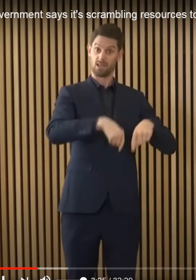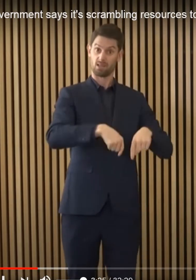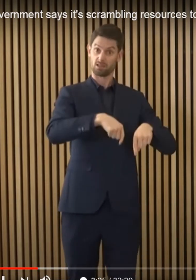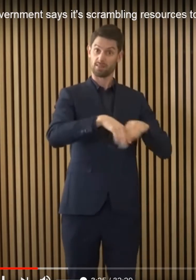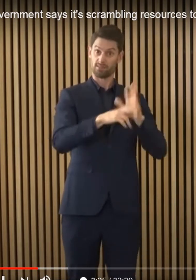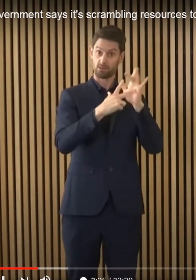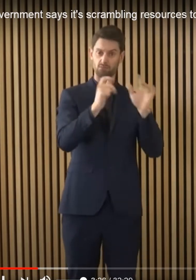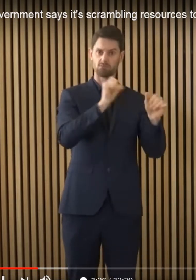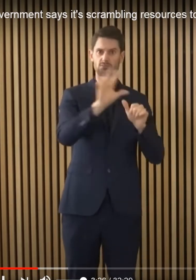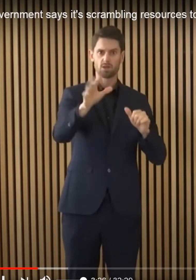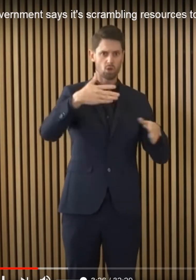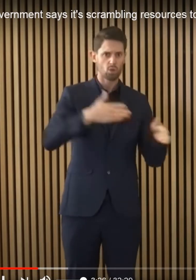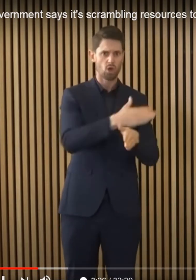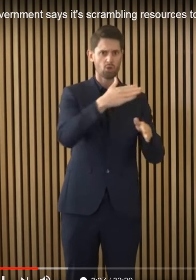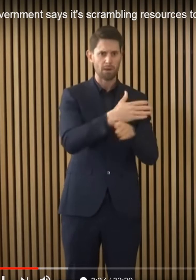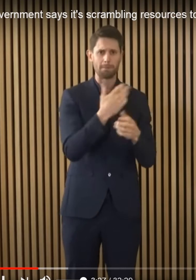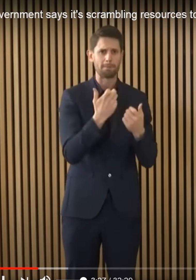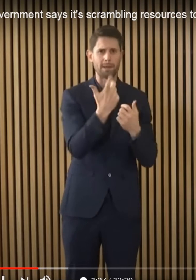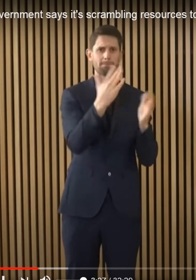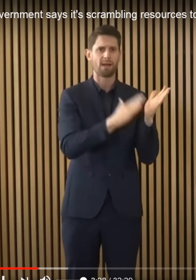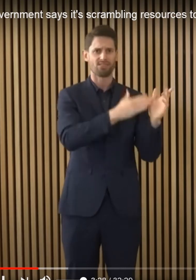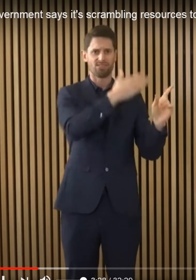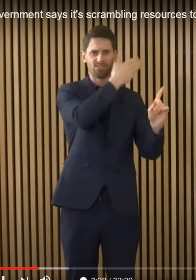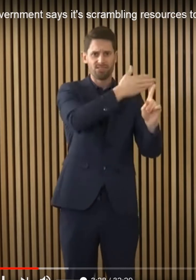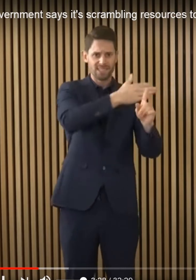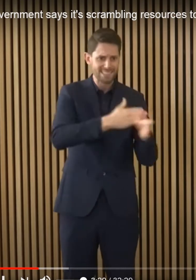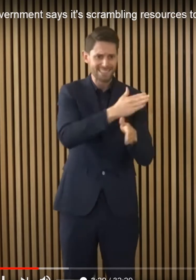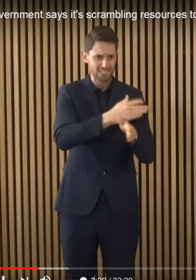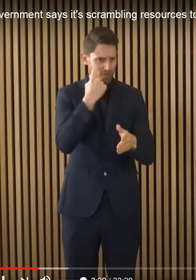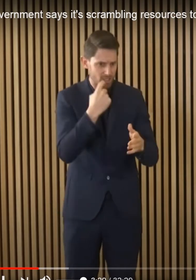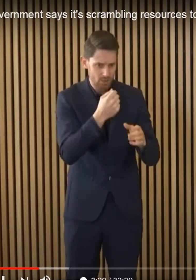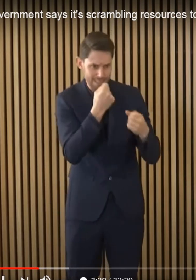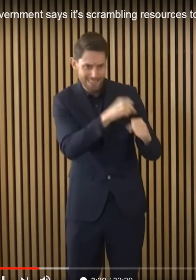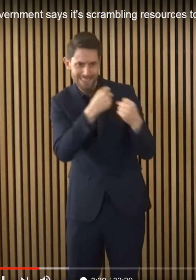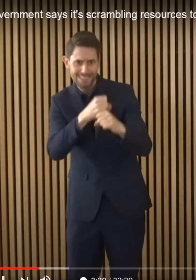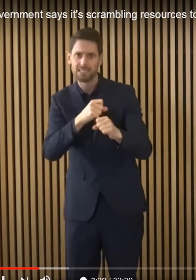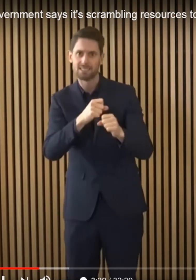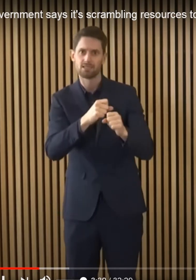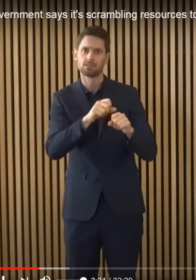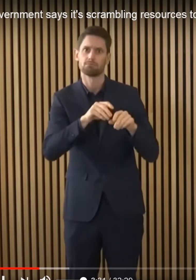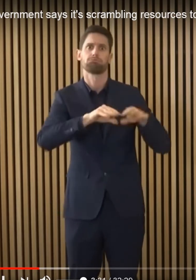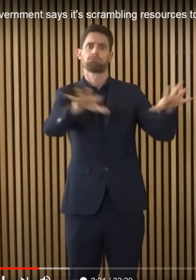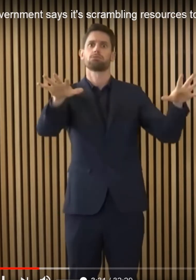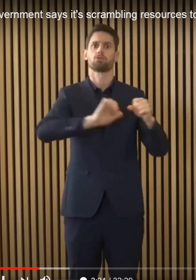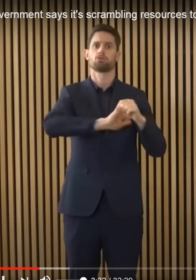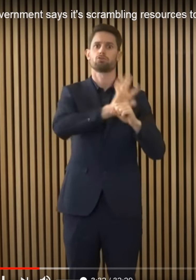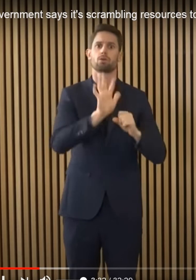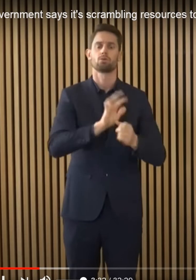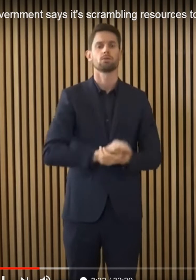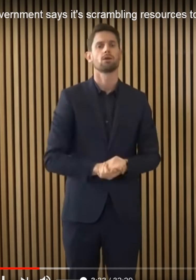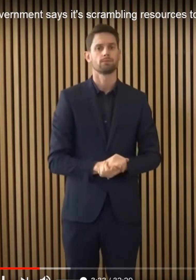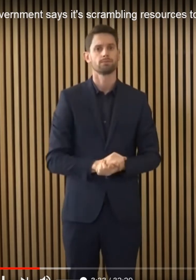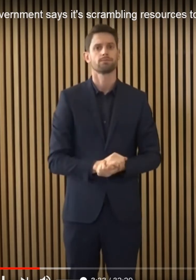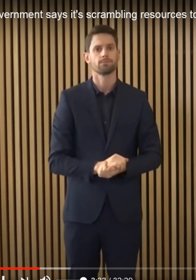months to go, but they are helping to save lives and protect lives. The ADF has also stepped